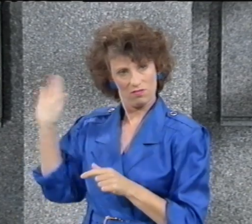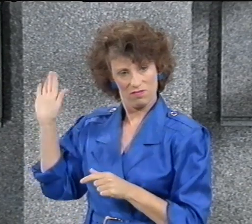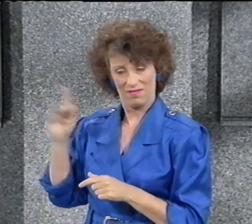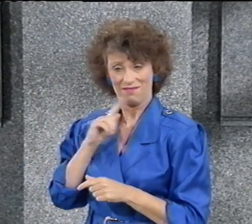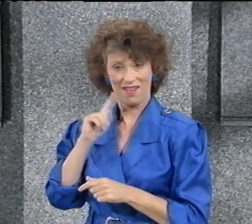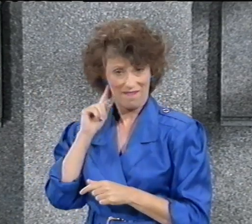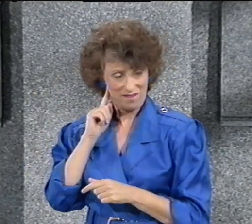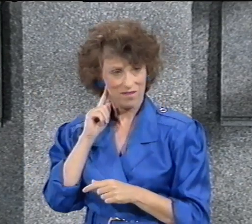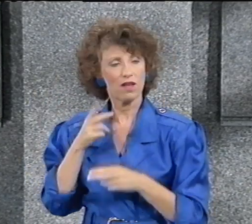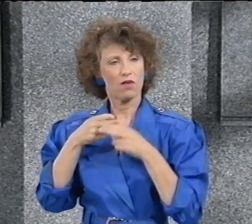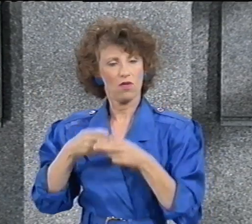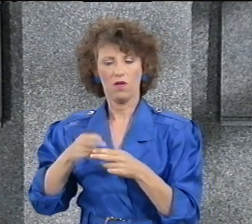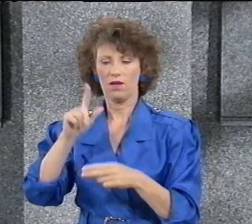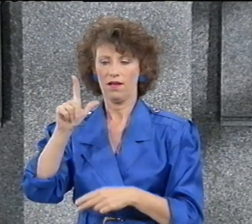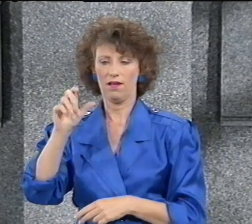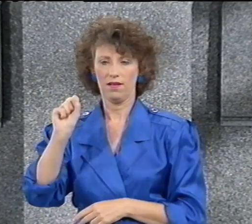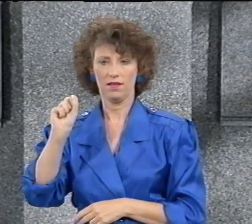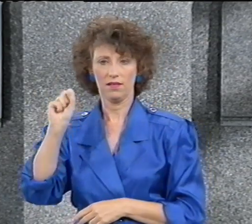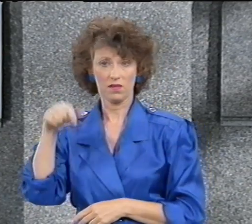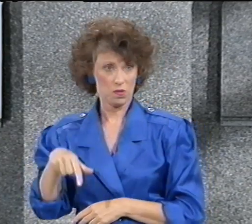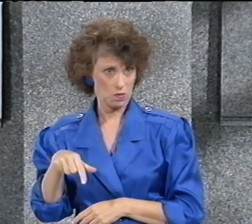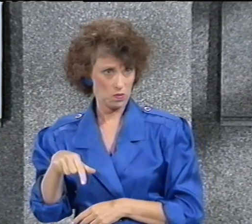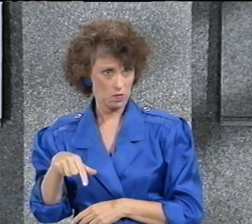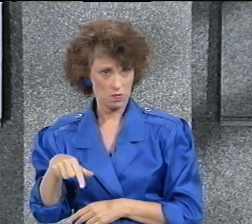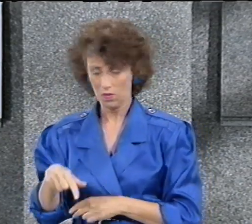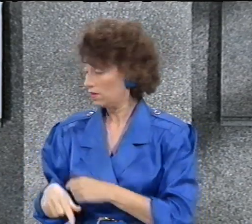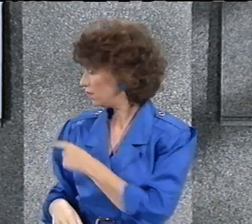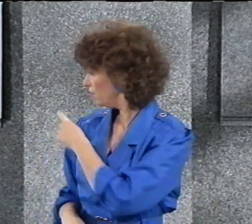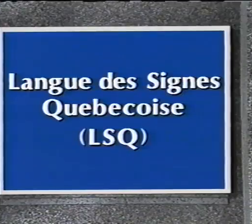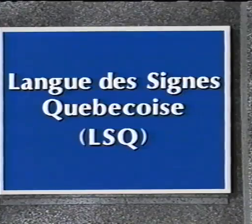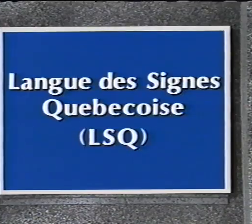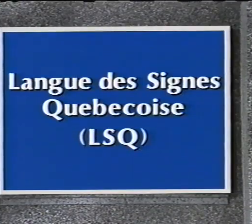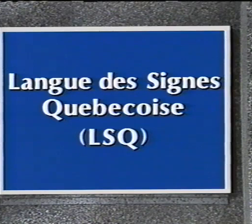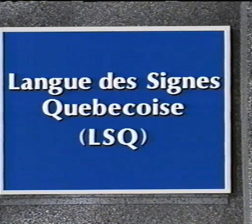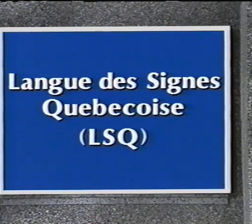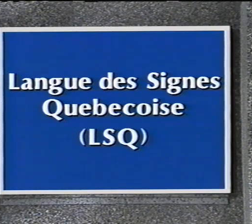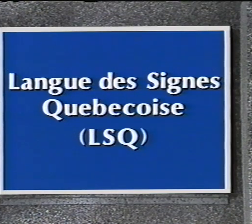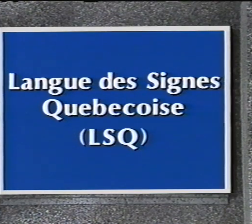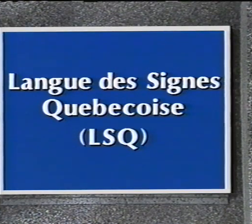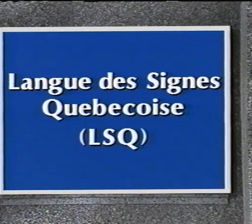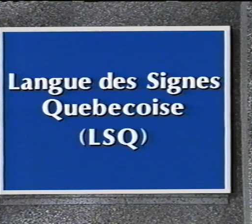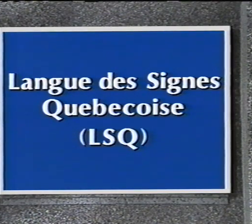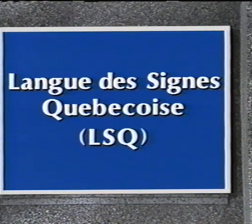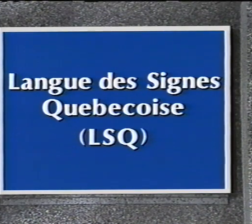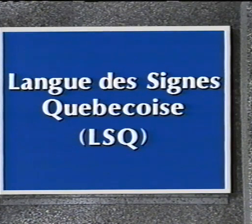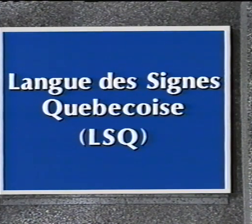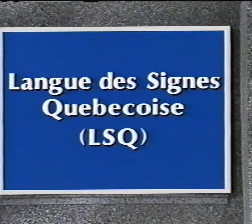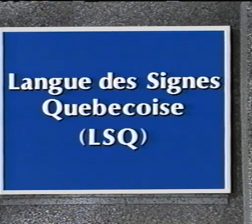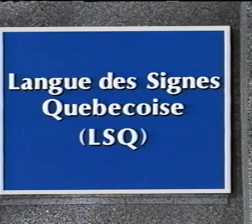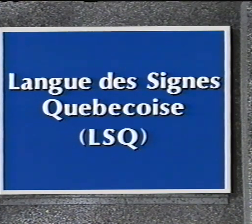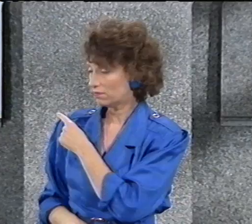Quebec, French-speaking Canada, deaf people have their own sign language, Langue de